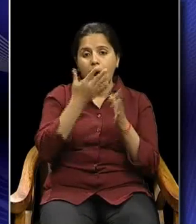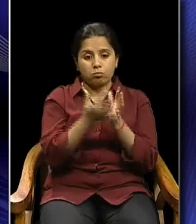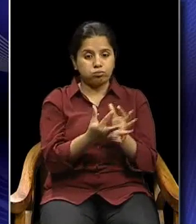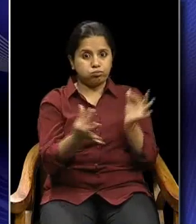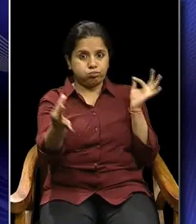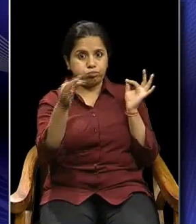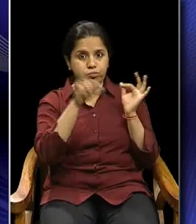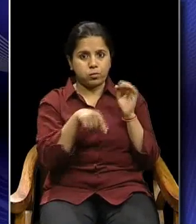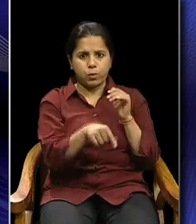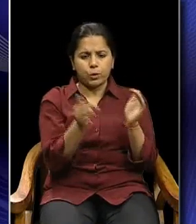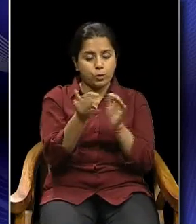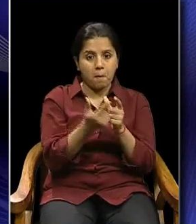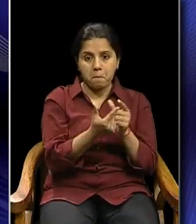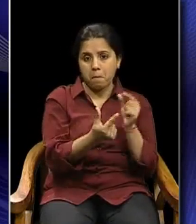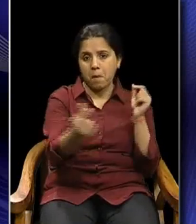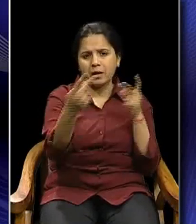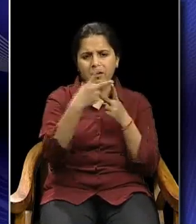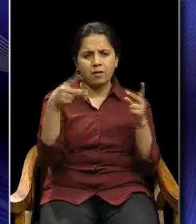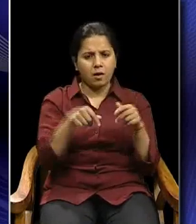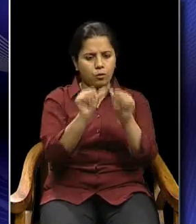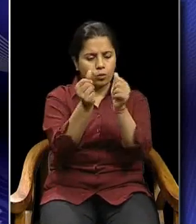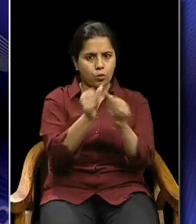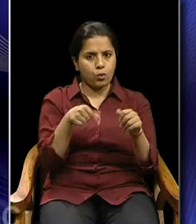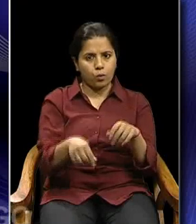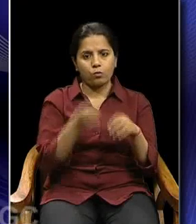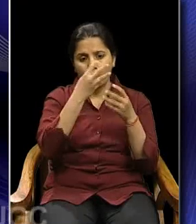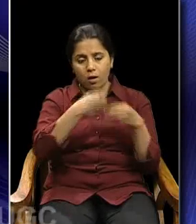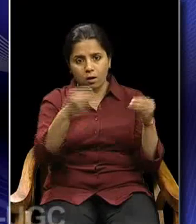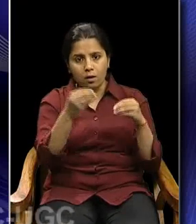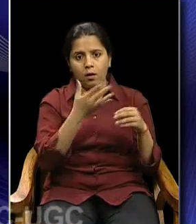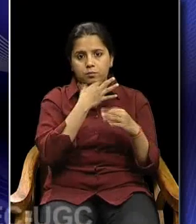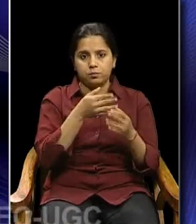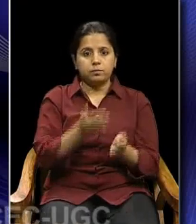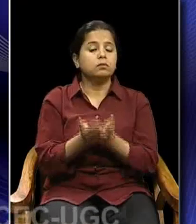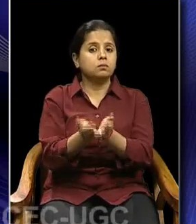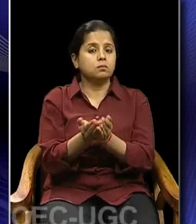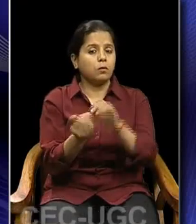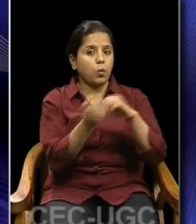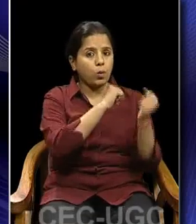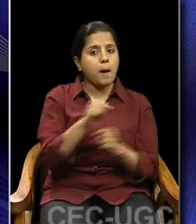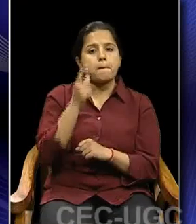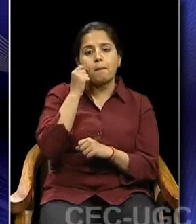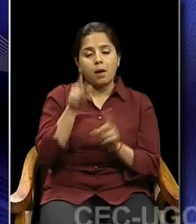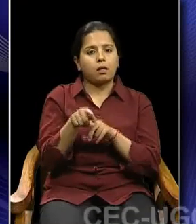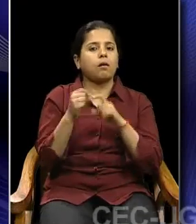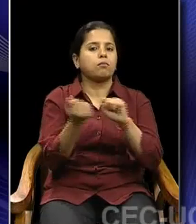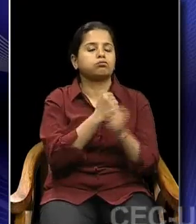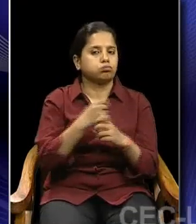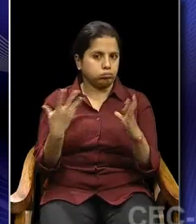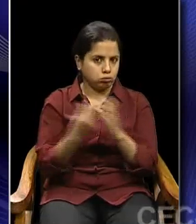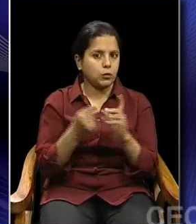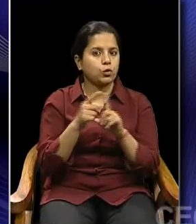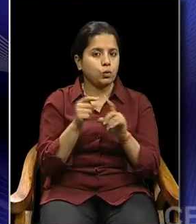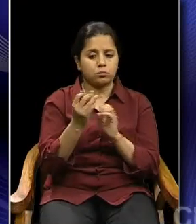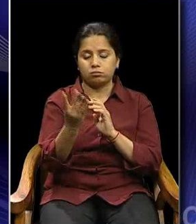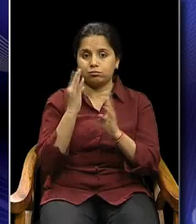shapes. These are decorated and sailed by scores of boatmen. Apart from that,